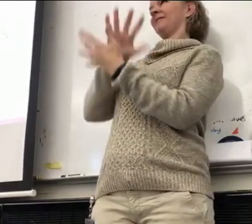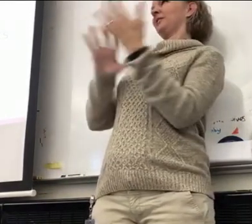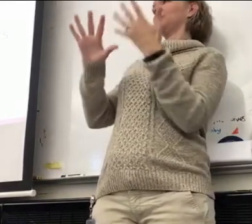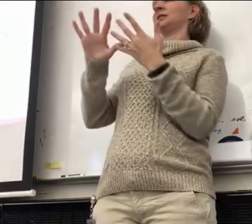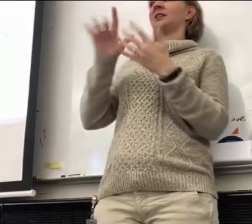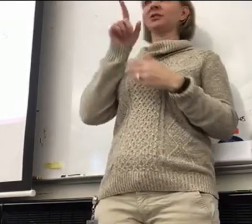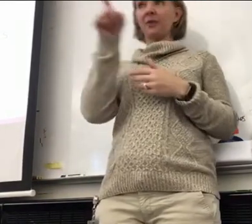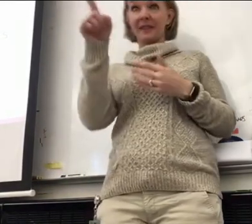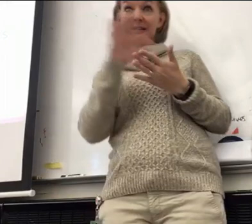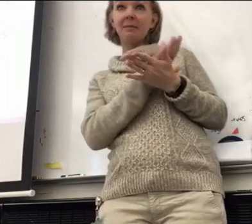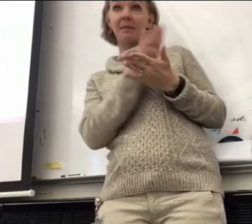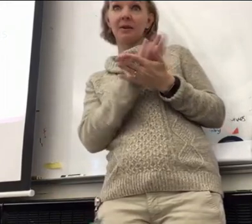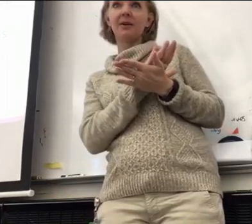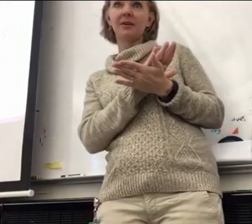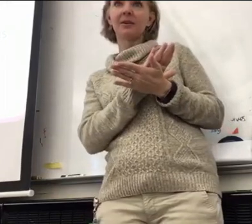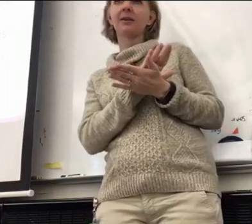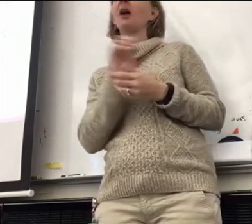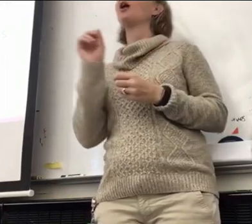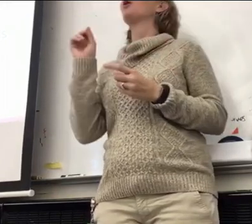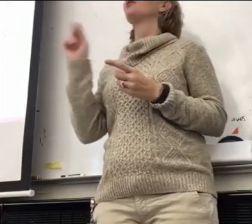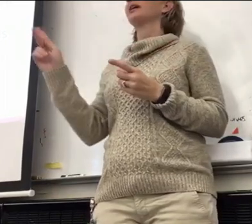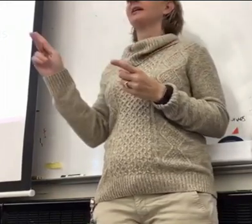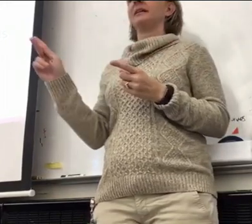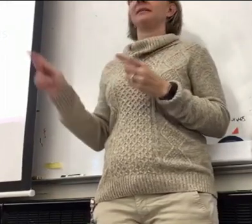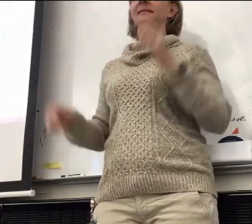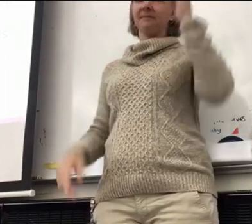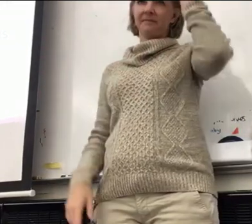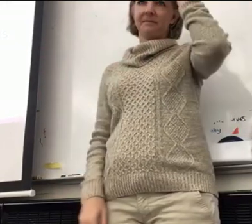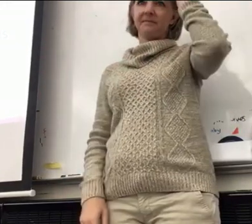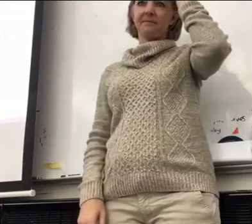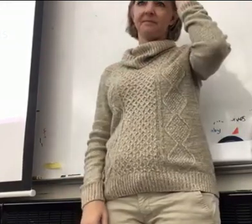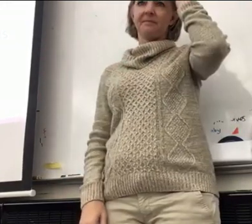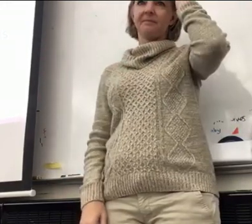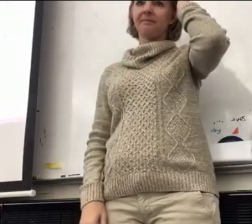okay, so we're on this paper. Okay. I get you.